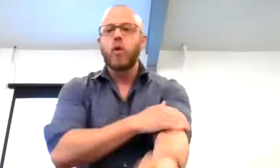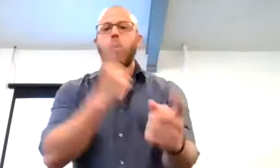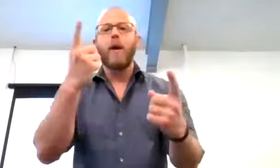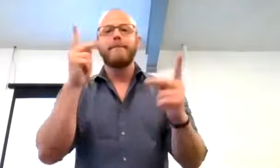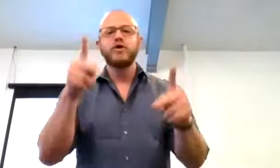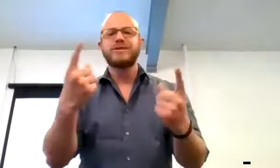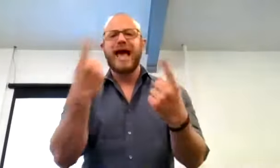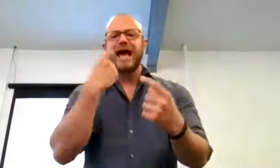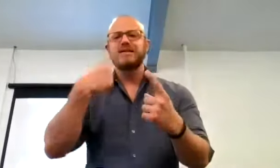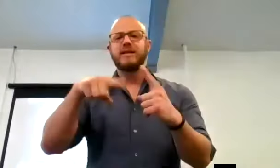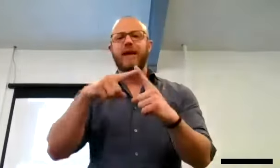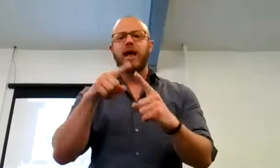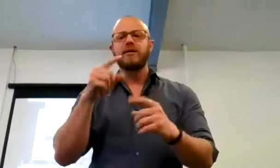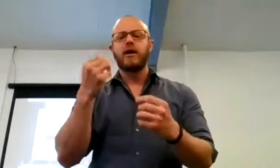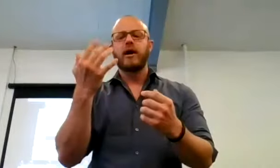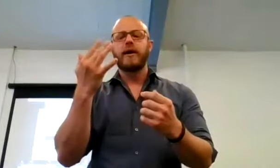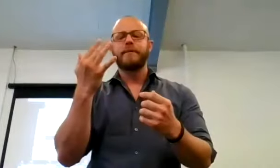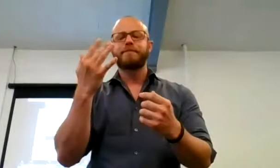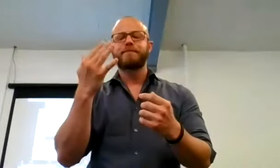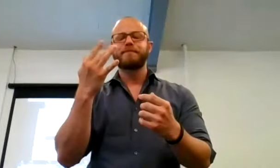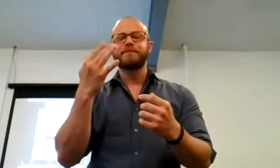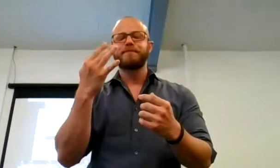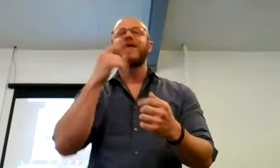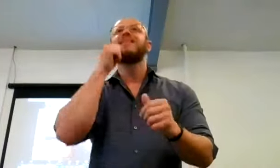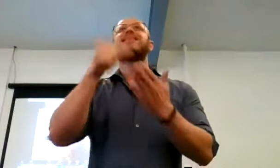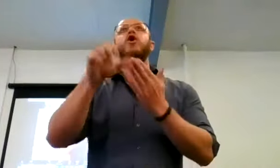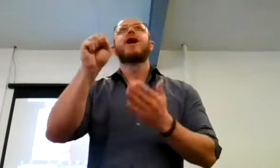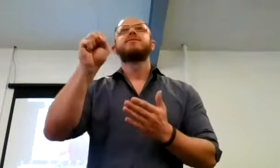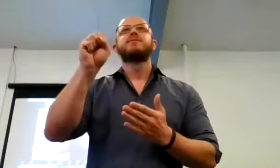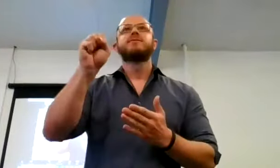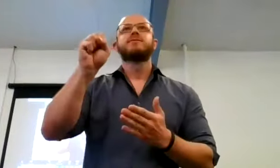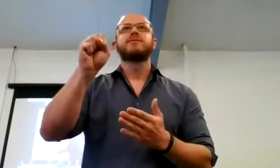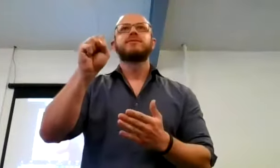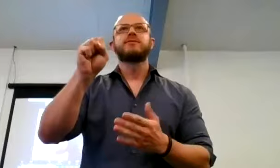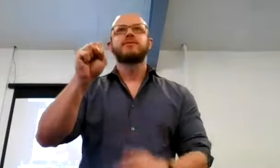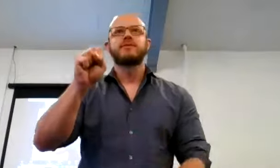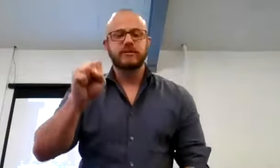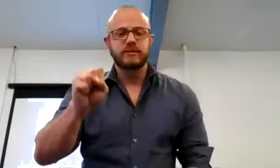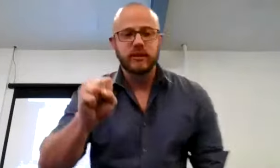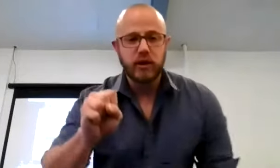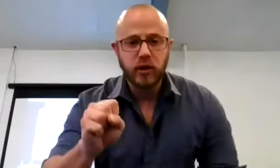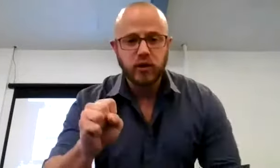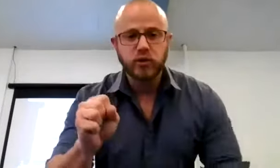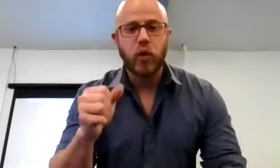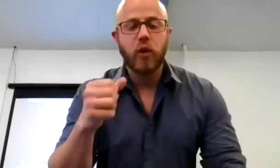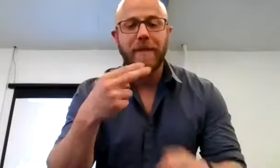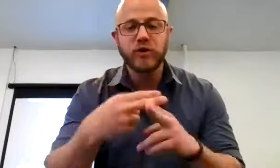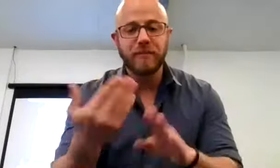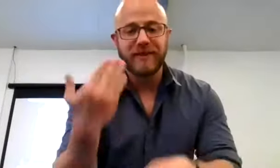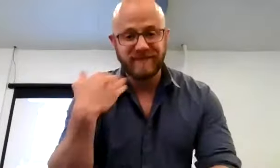Okay, one person asked about the letter S.